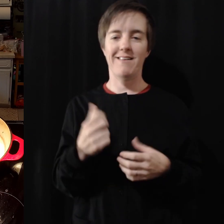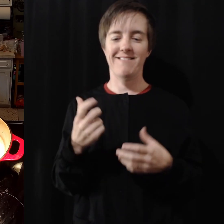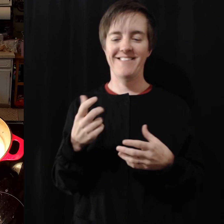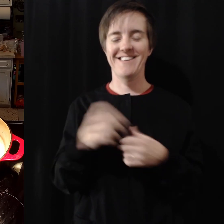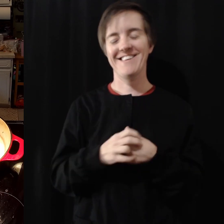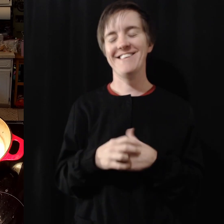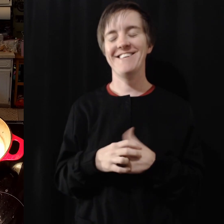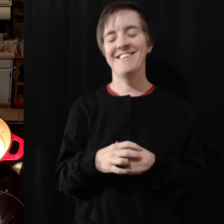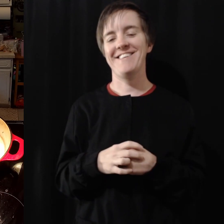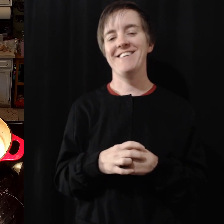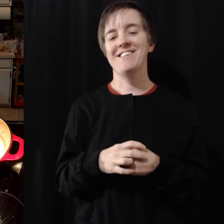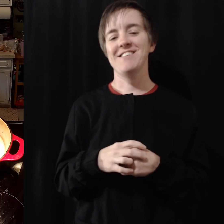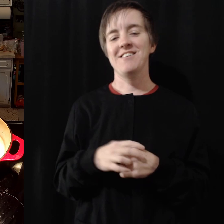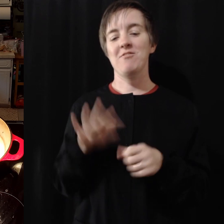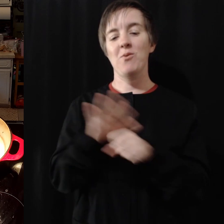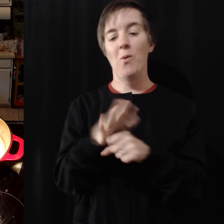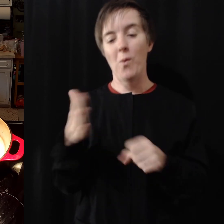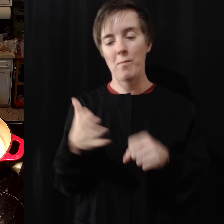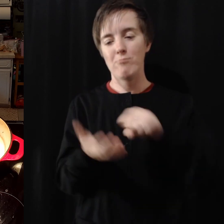holes.